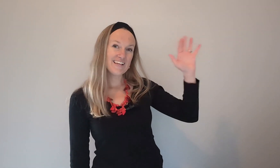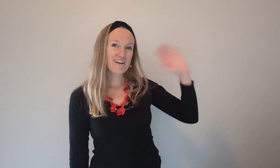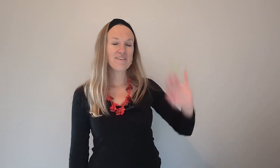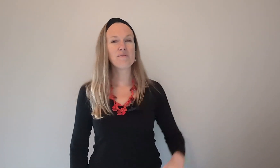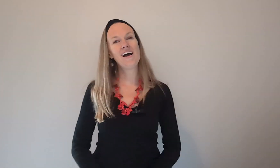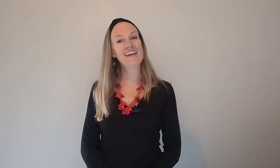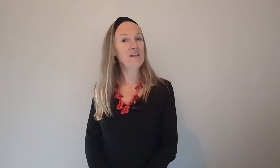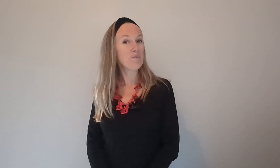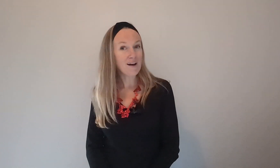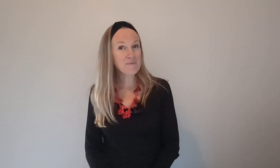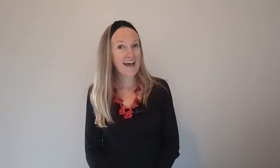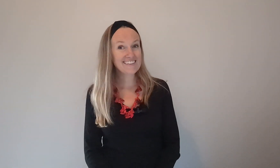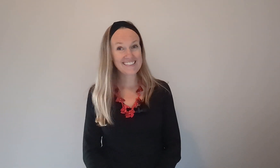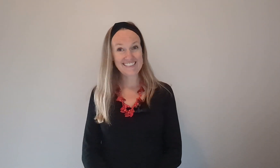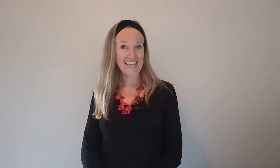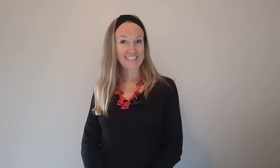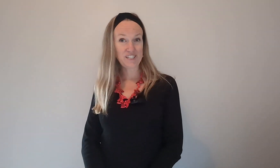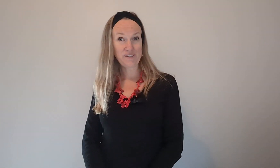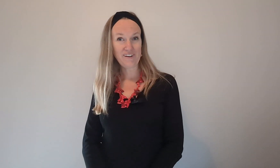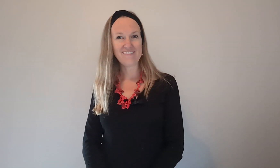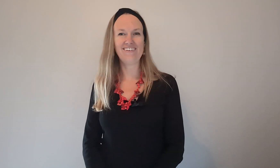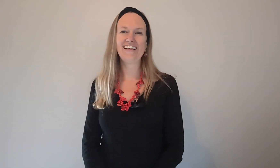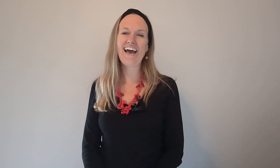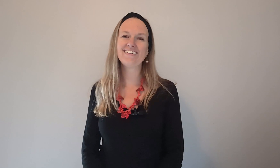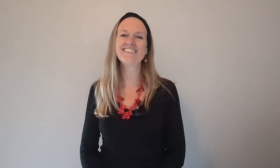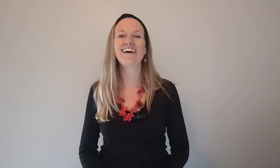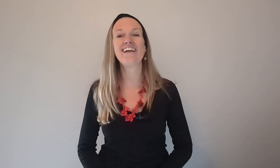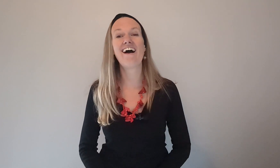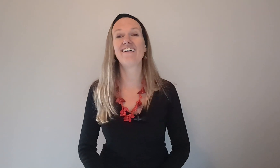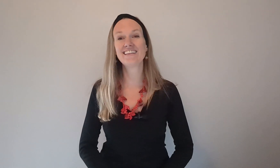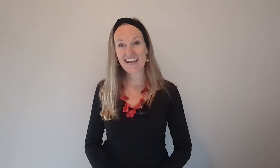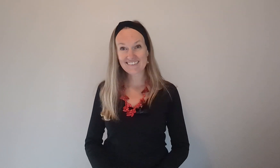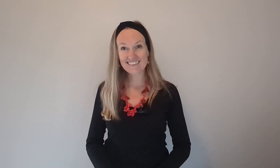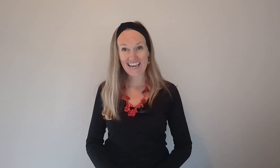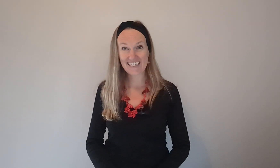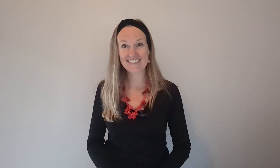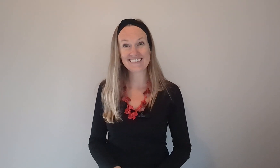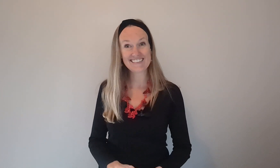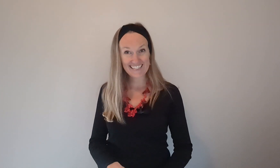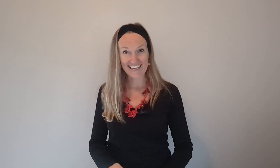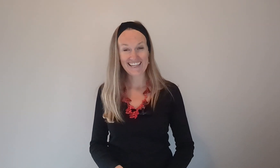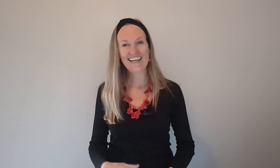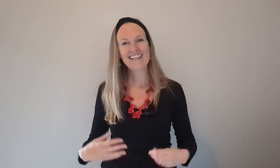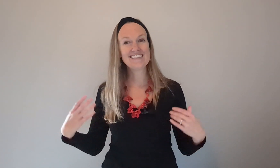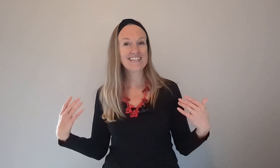Hello everyone, and welcome back to day 2 of learning how to sign Hark the Herald Angels Sing. This is